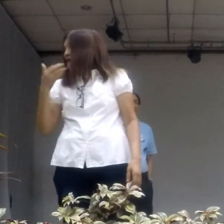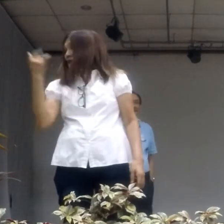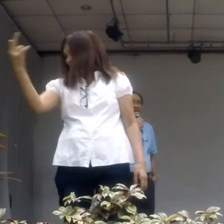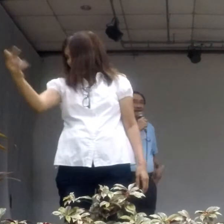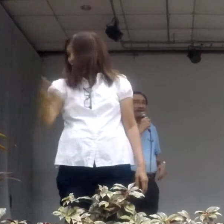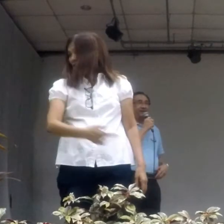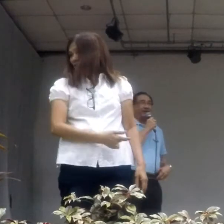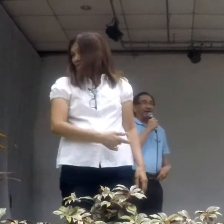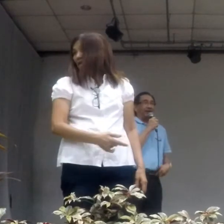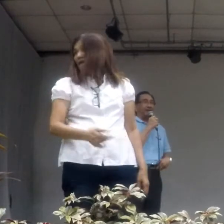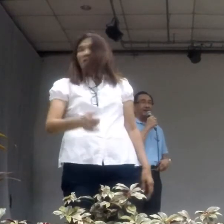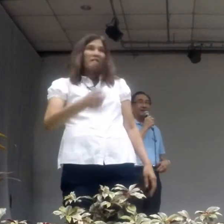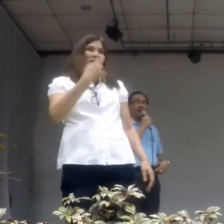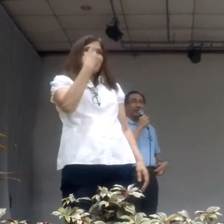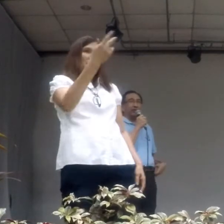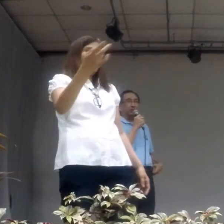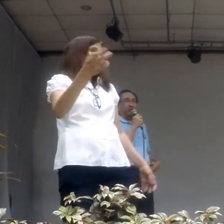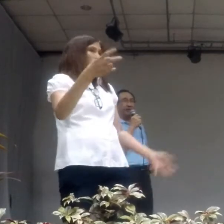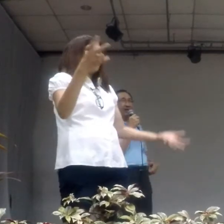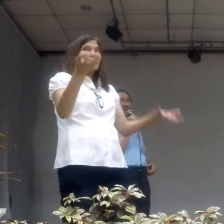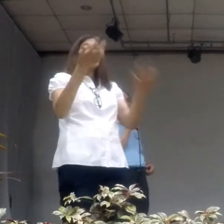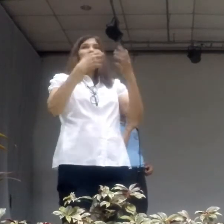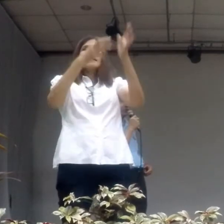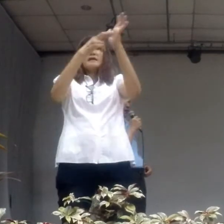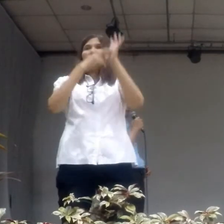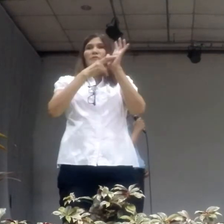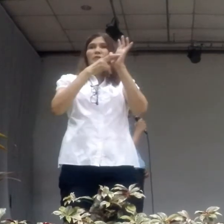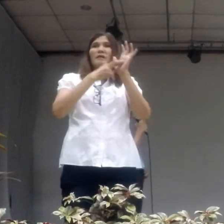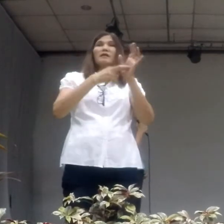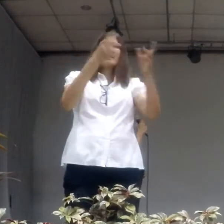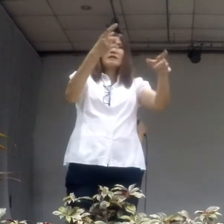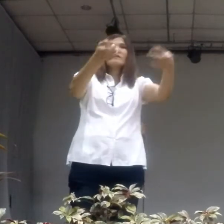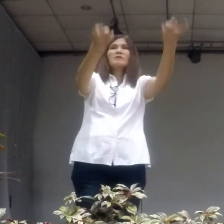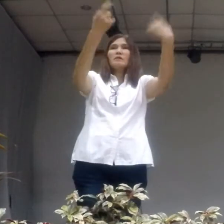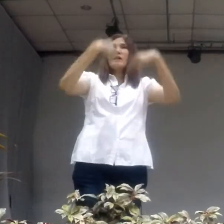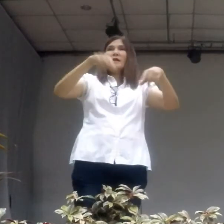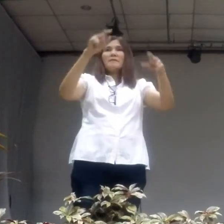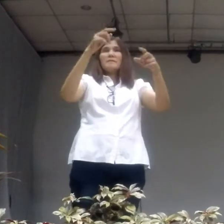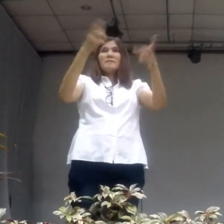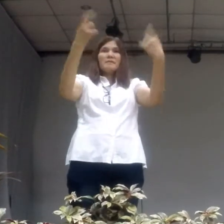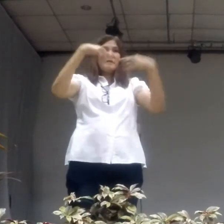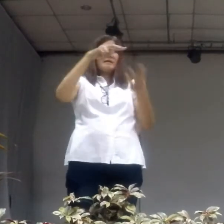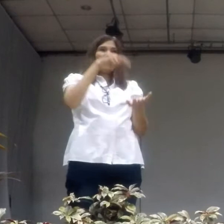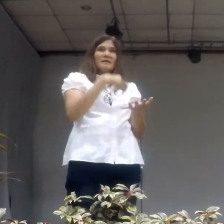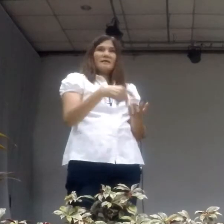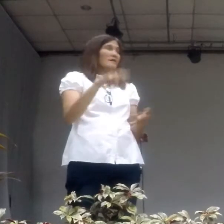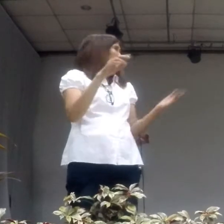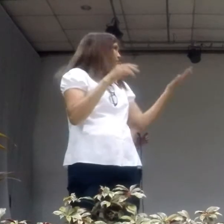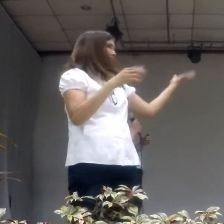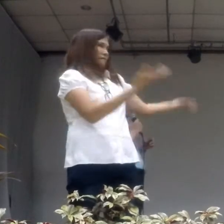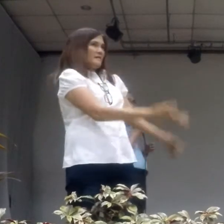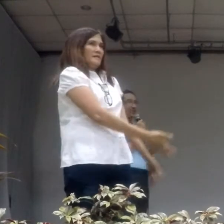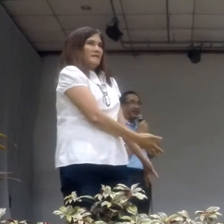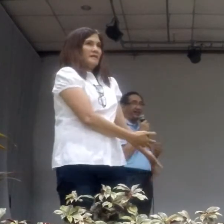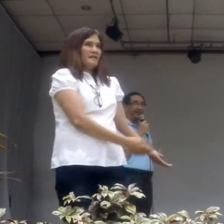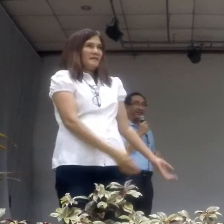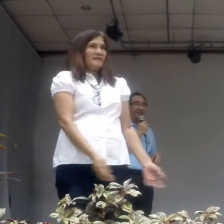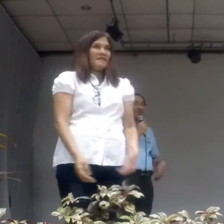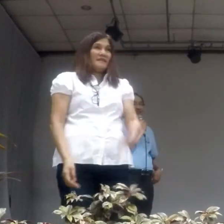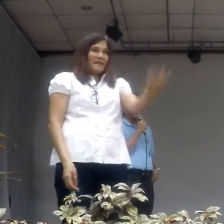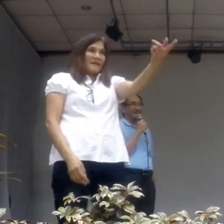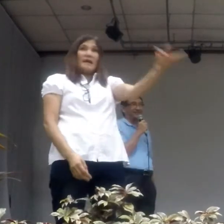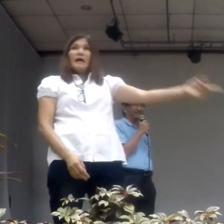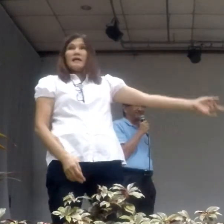Okay. There is a request for the candidates to come up on stage. Mr. Banyas, please come up to the